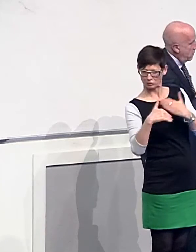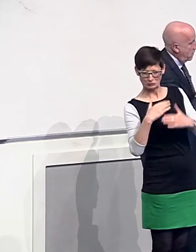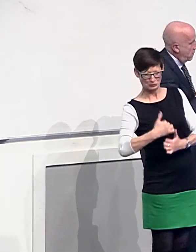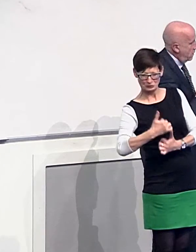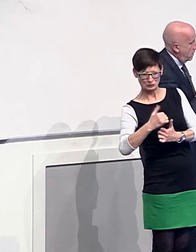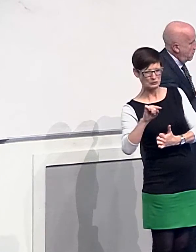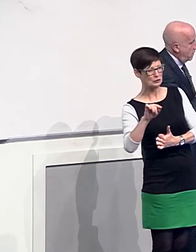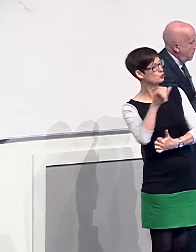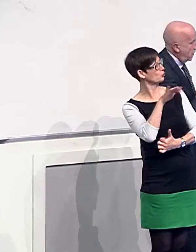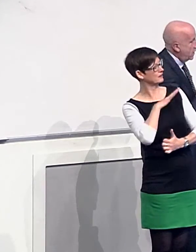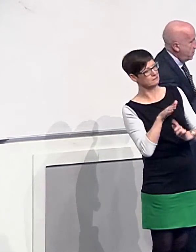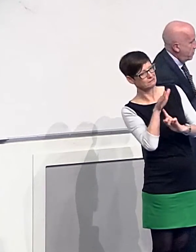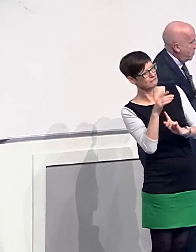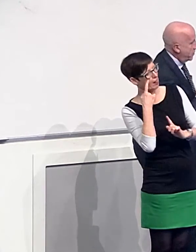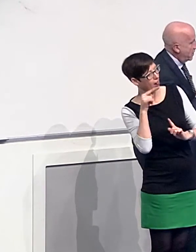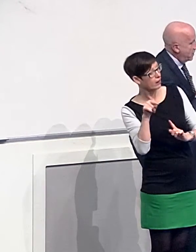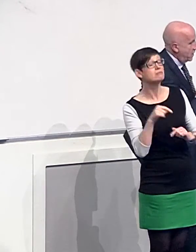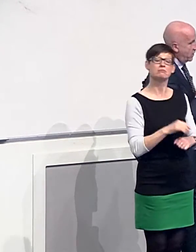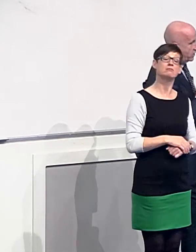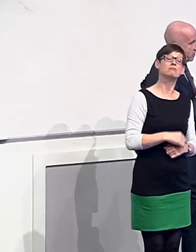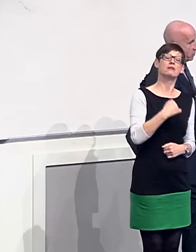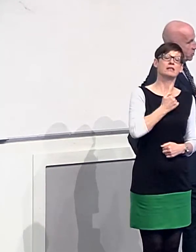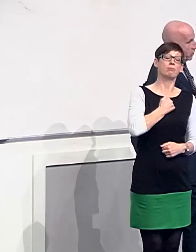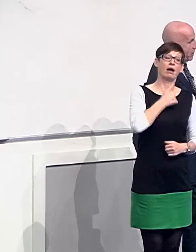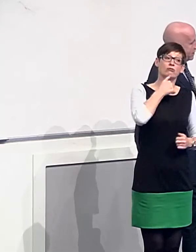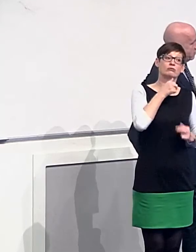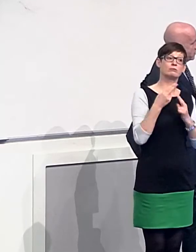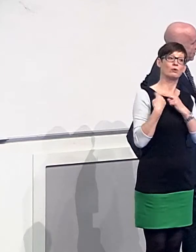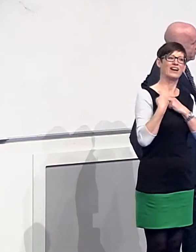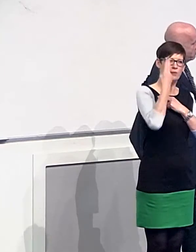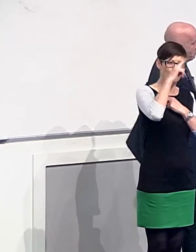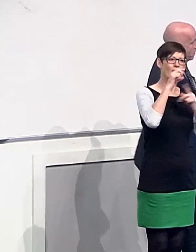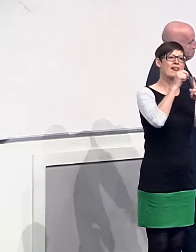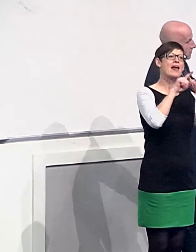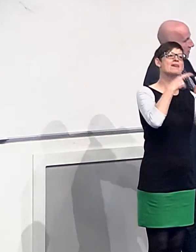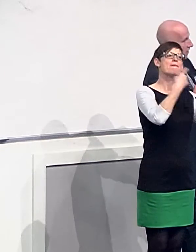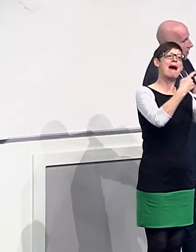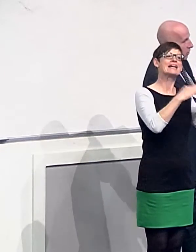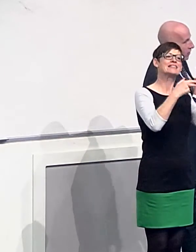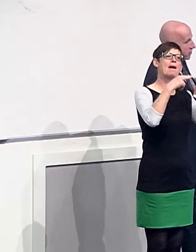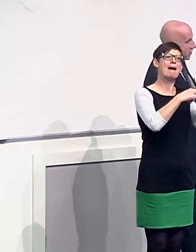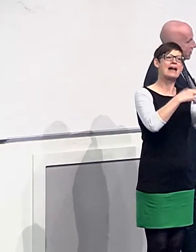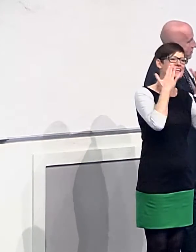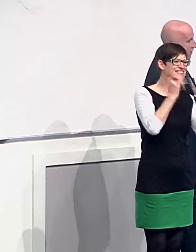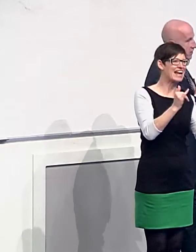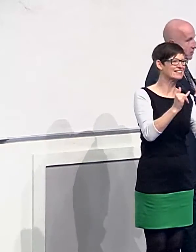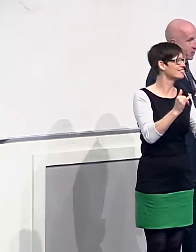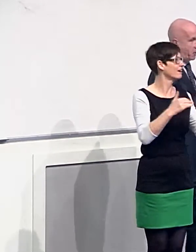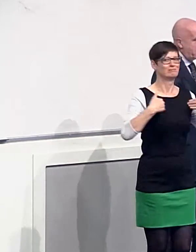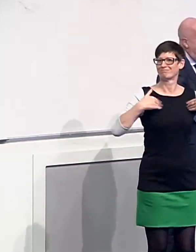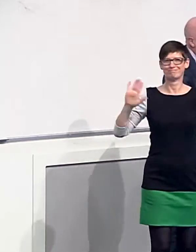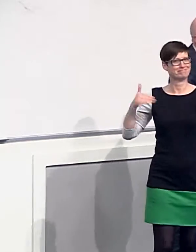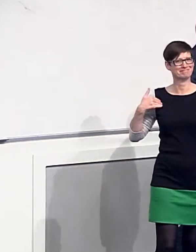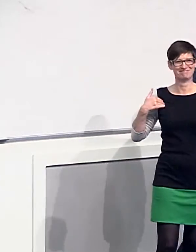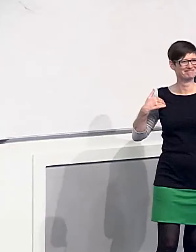there, somebody ought to go and have a look? It is my responsibility, and this is something we call the Paxman test. When a high-profile journalist asks you that